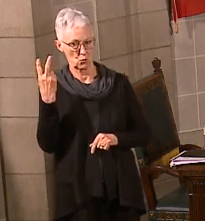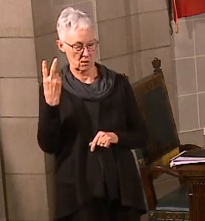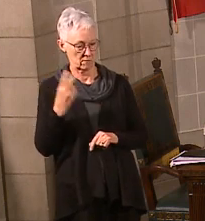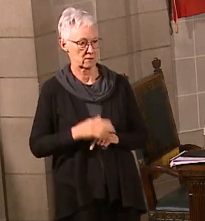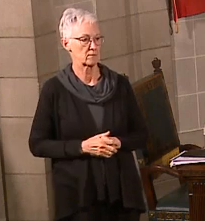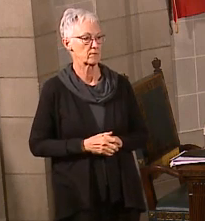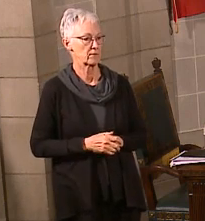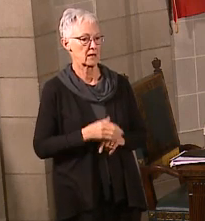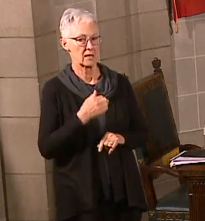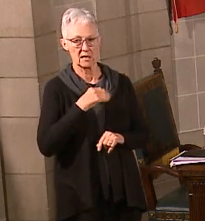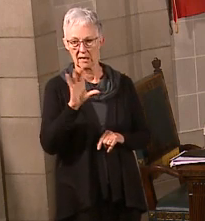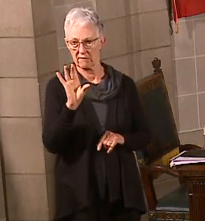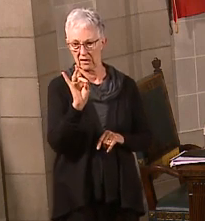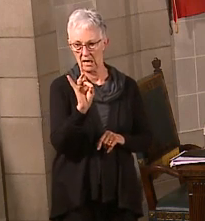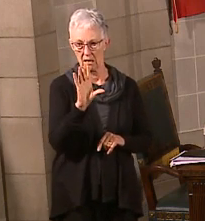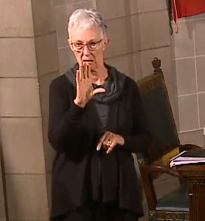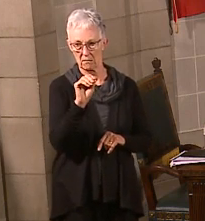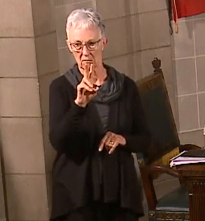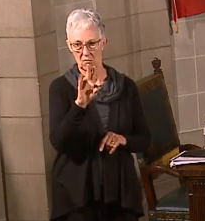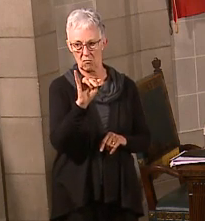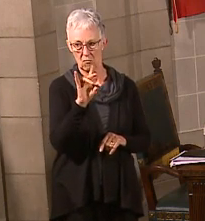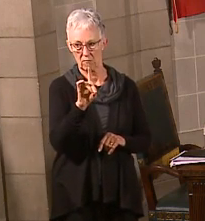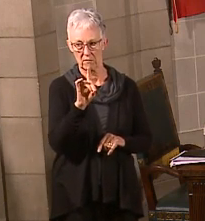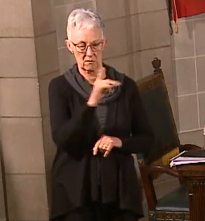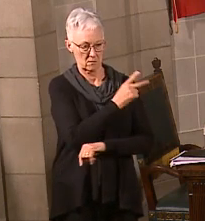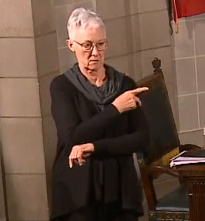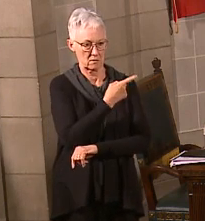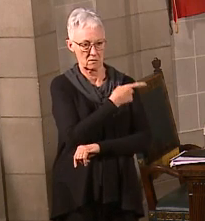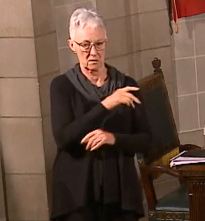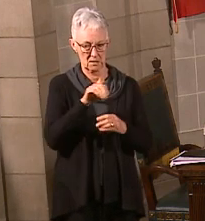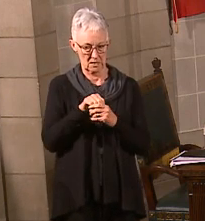COVID patients in the ICU that are on ventilators.